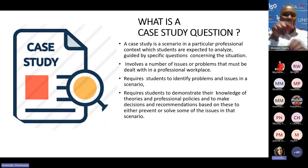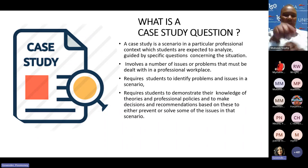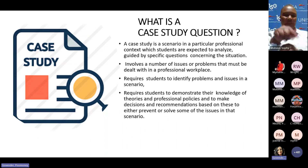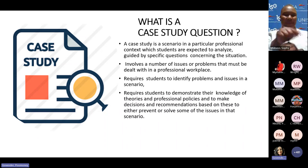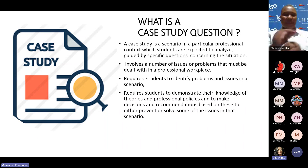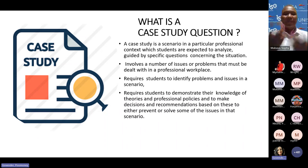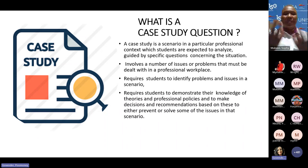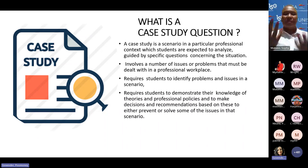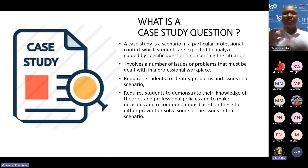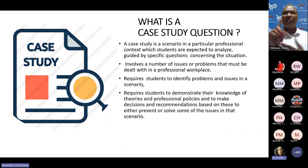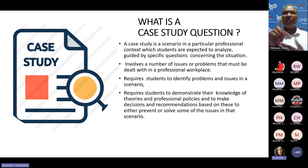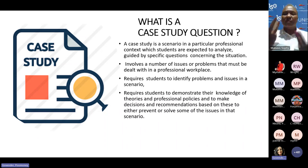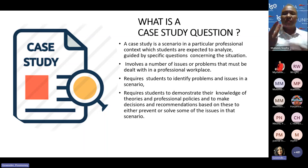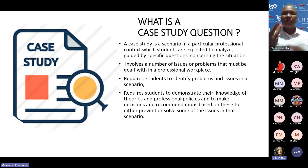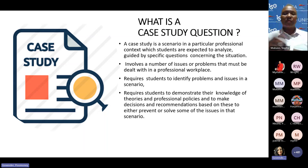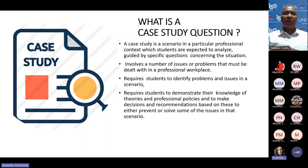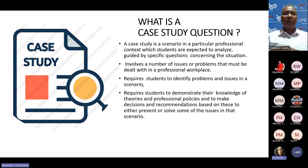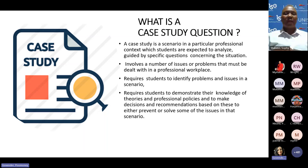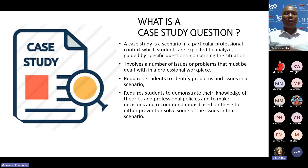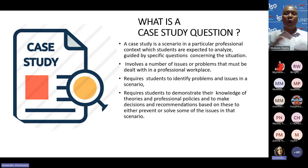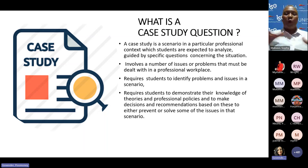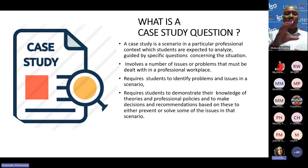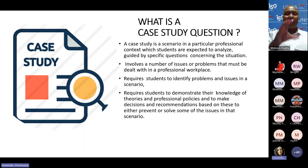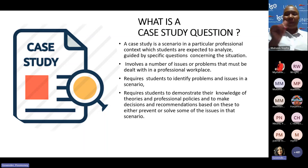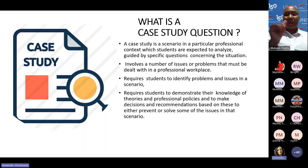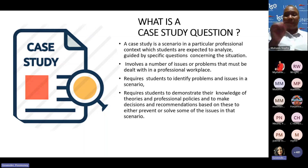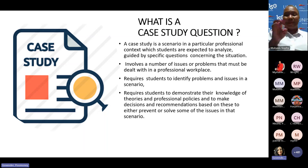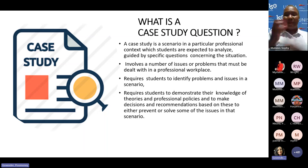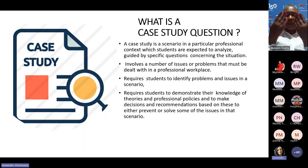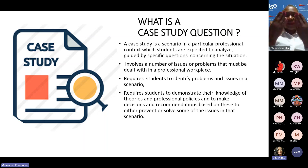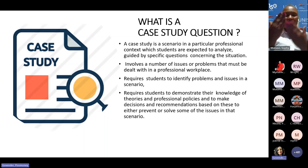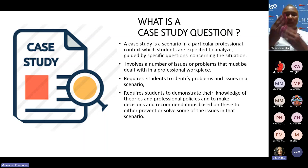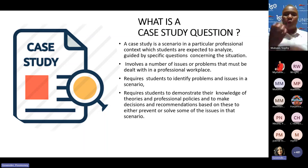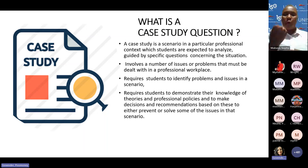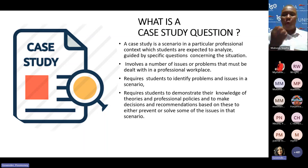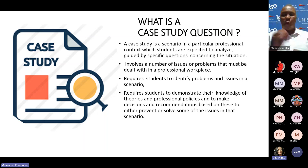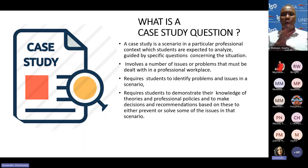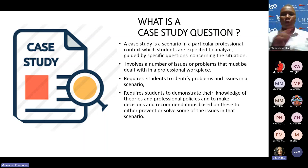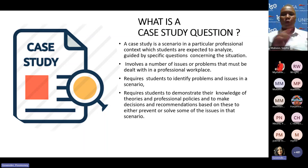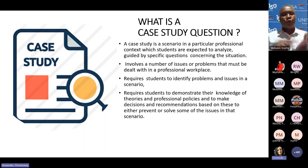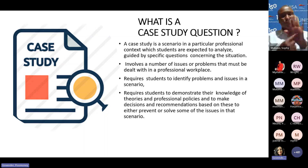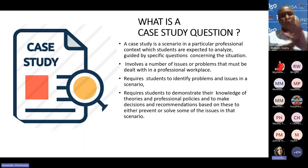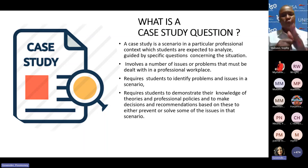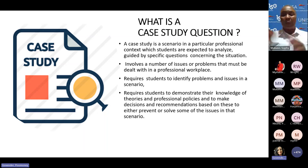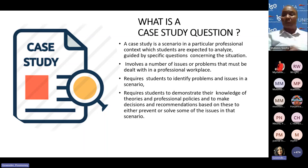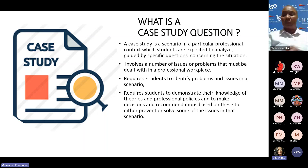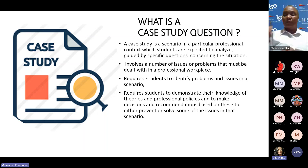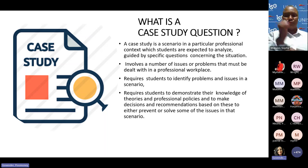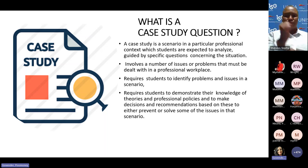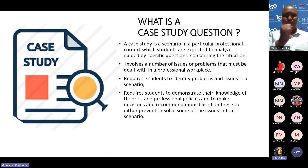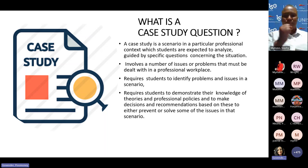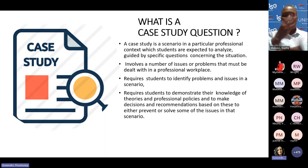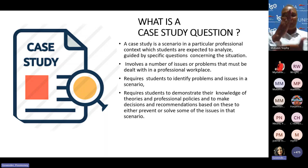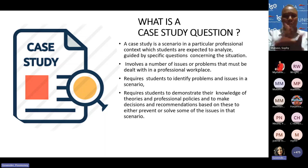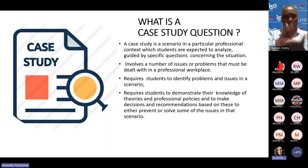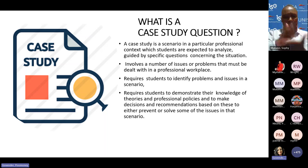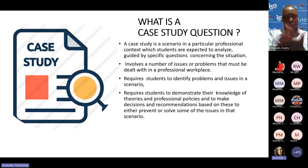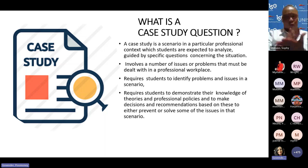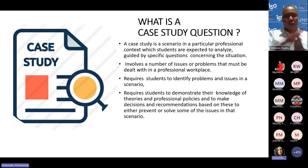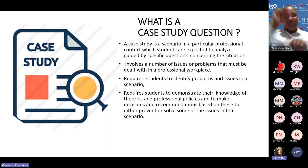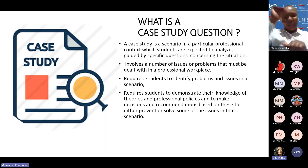study or scenarios in your question is to bring about authentic